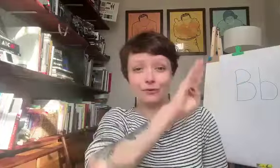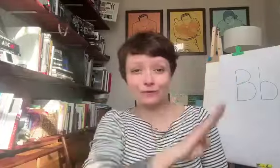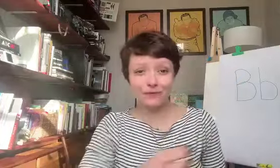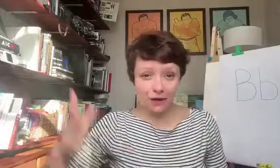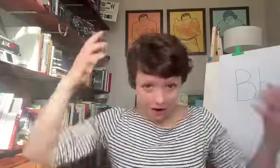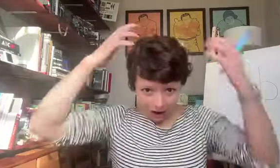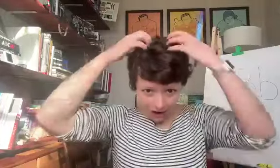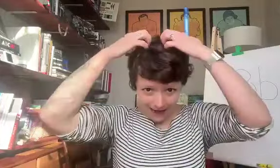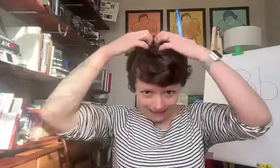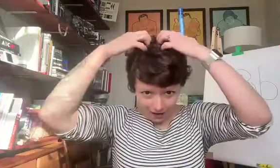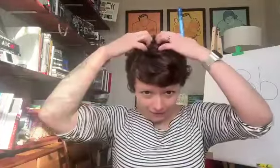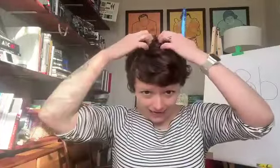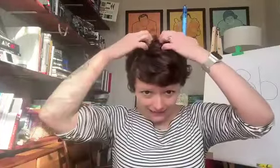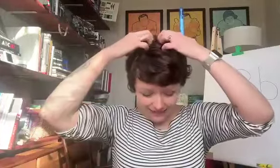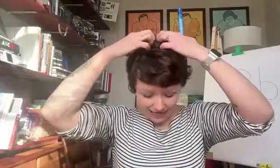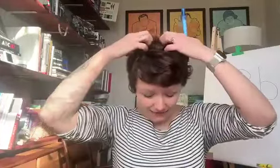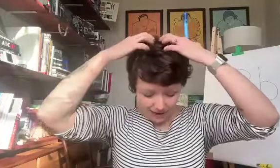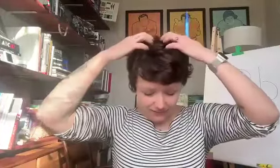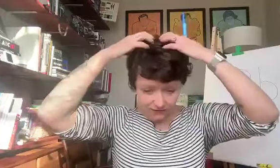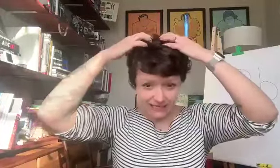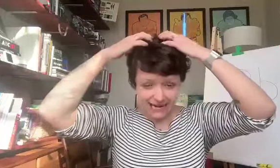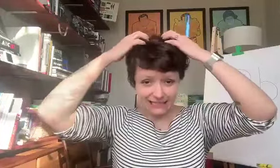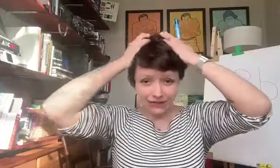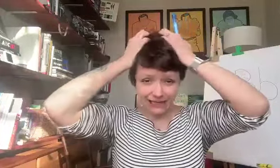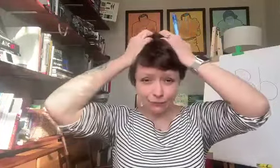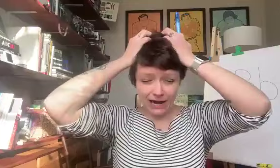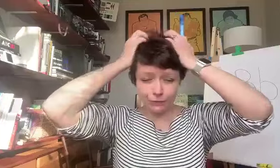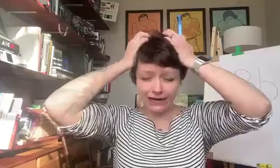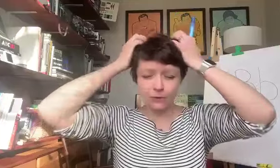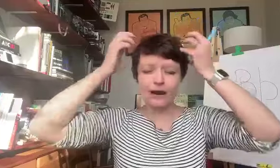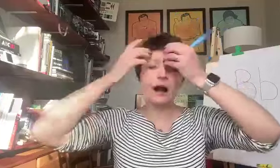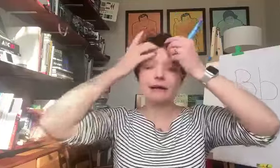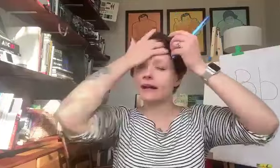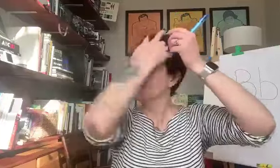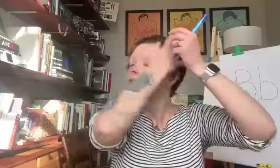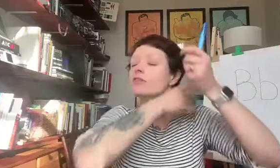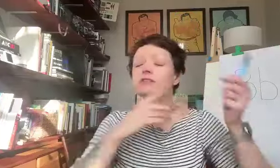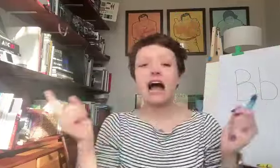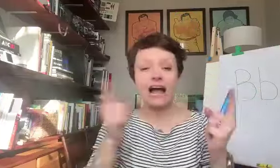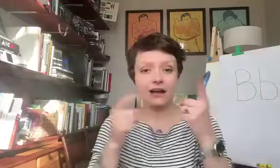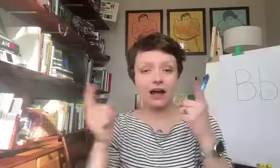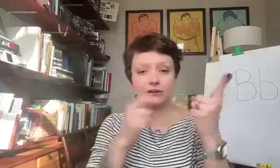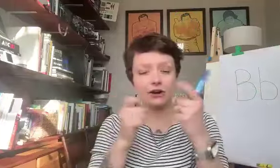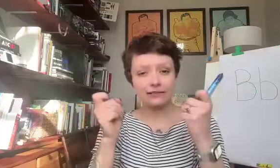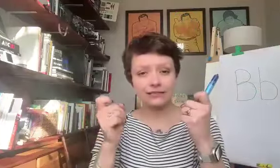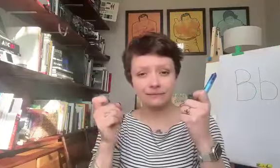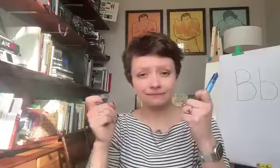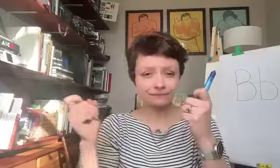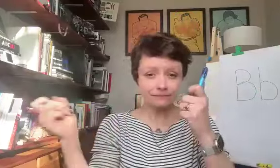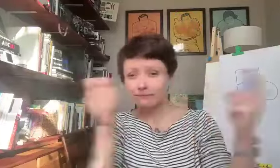room, our myelin, our right and left-hand side of our hemisphere is connecting. We're getting a brain workout. We're helping those neurons